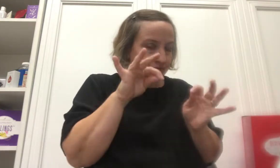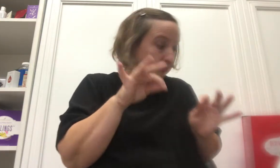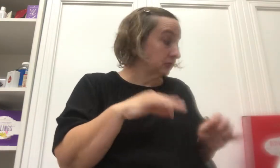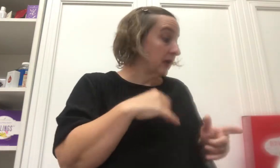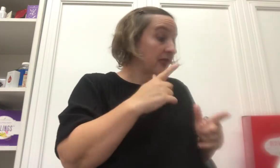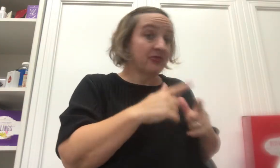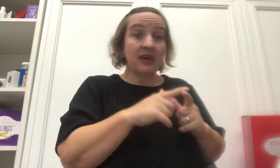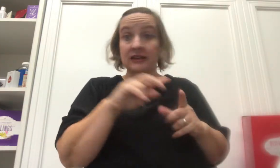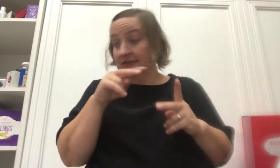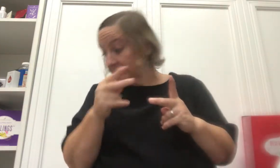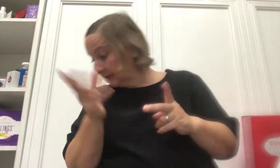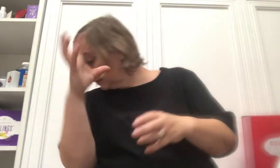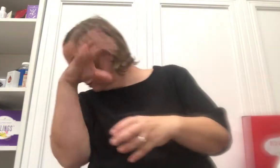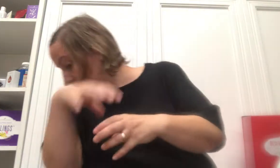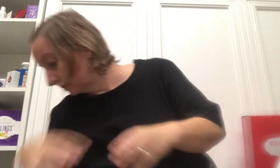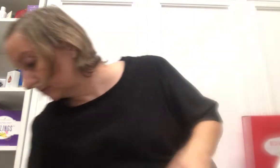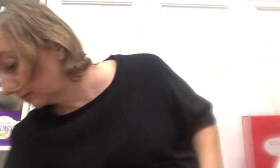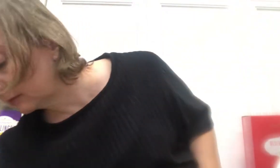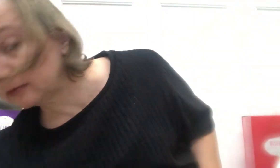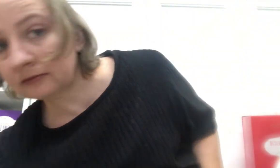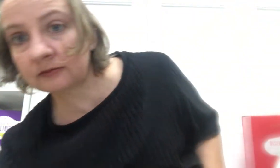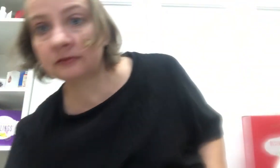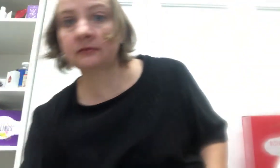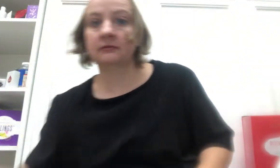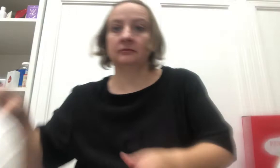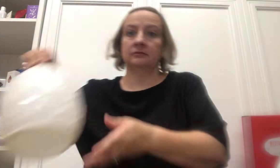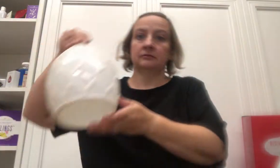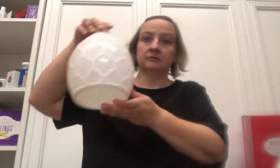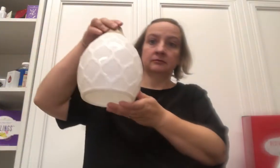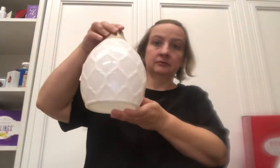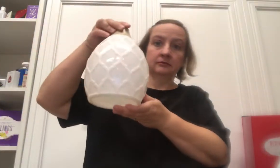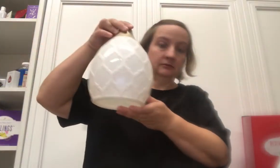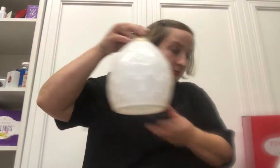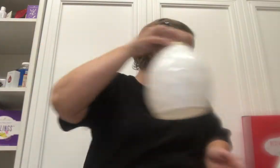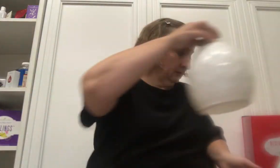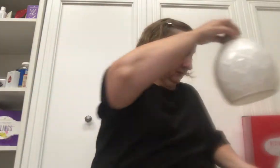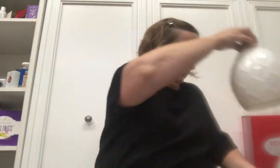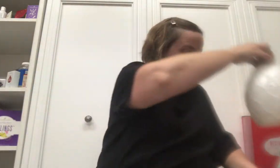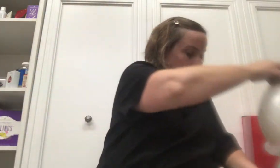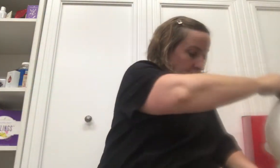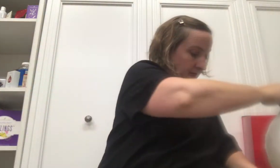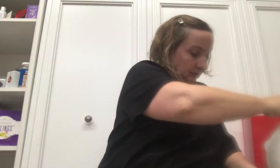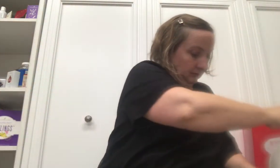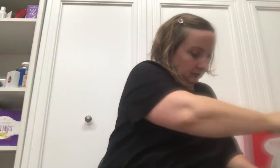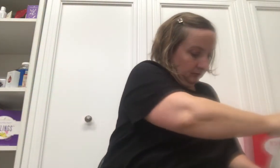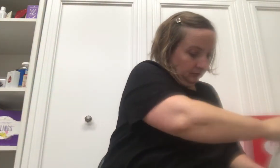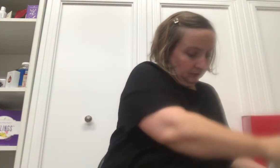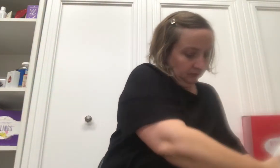you've put it. So make sure that those line up. And then next you will put on your outer cover